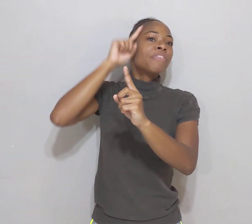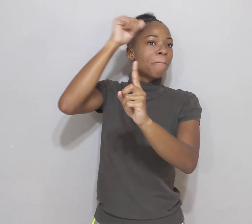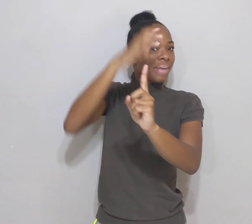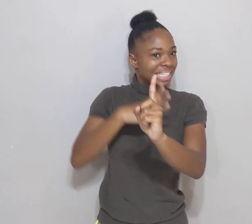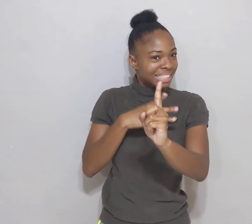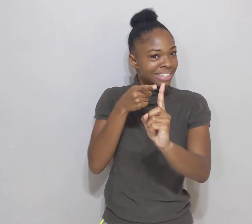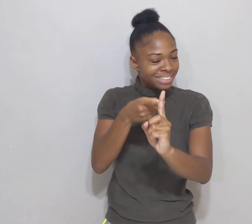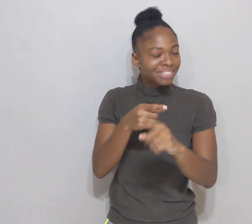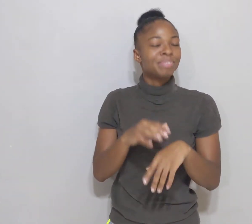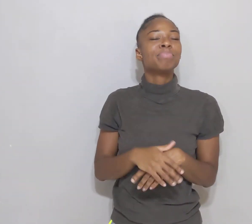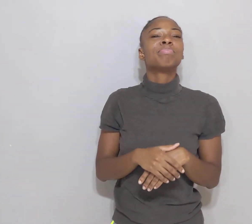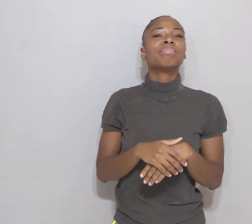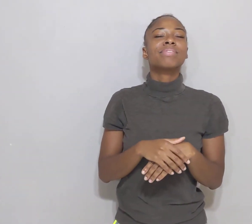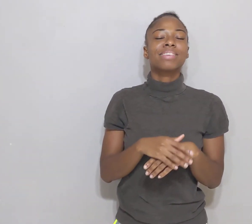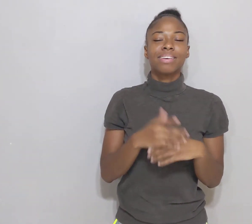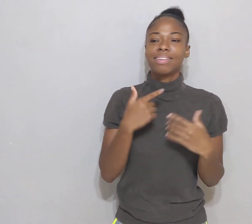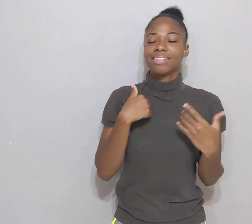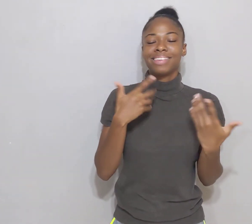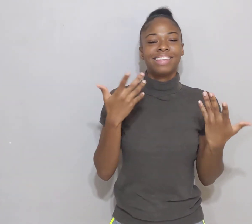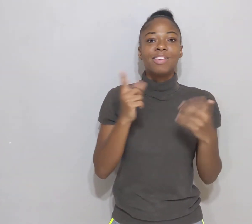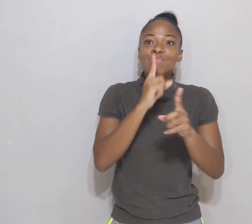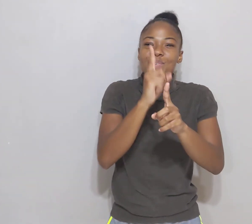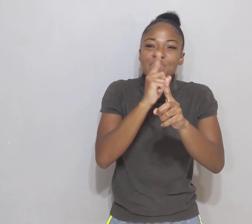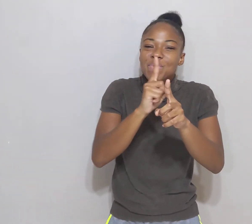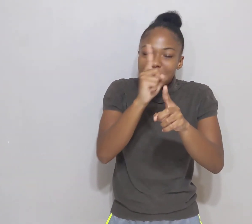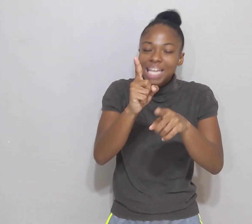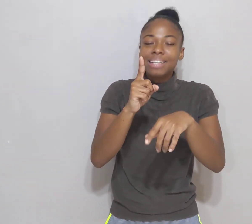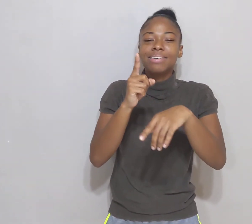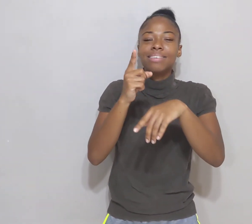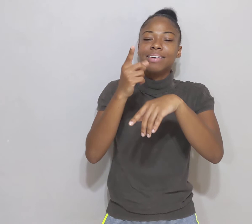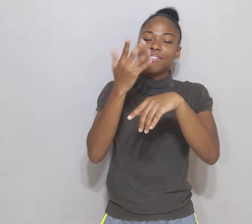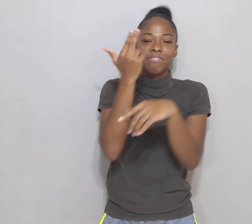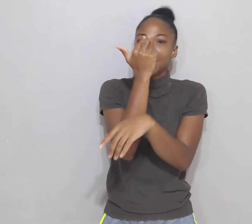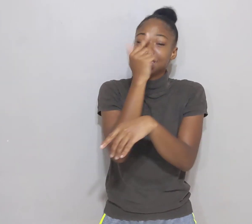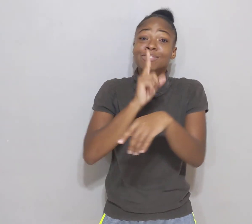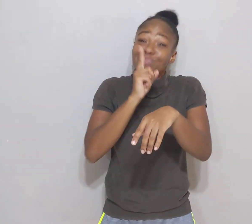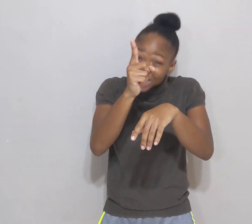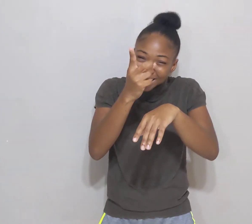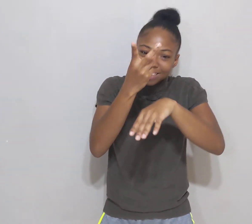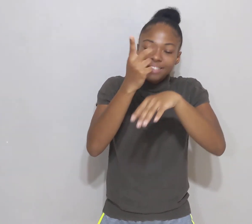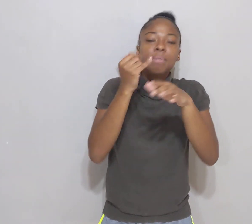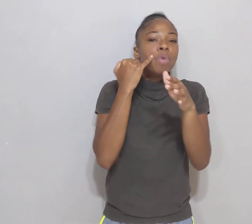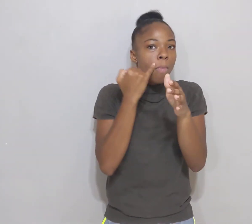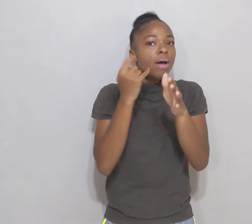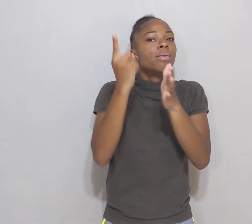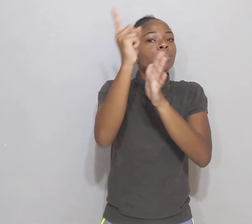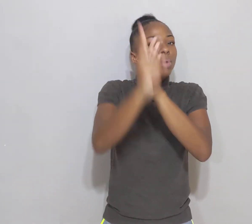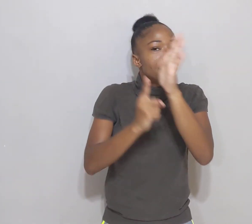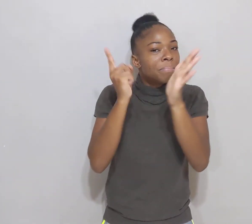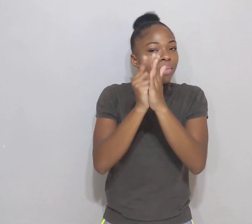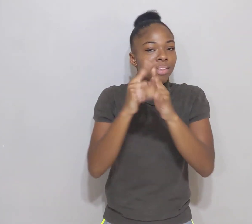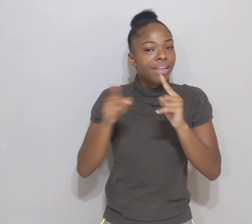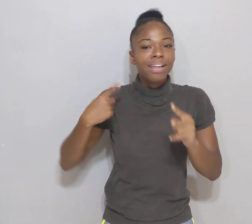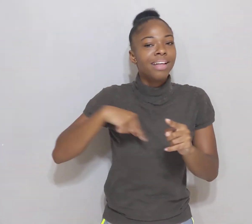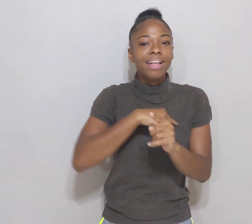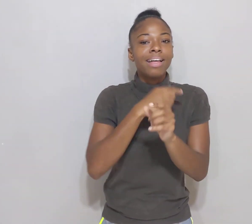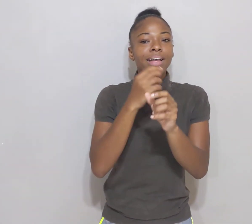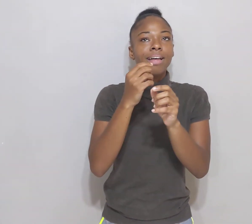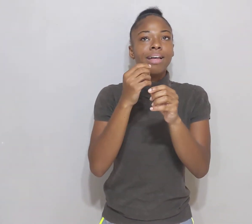I could see that God was clearly pursuing this man too. And it was really funny because the boat